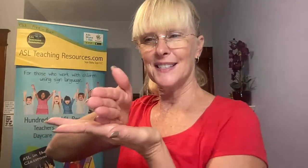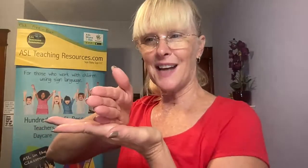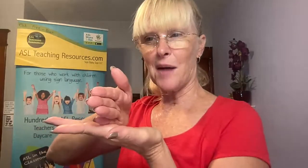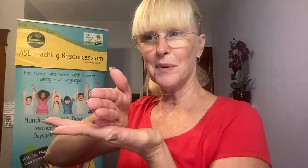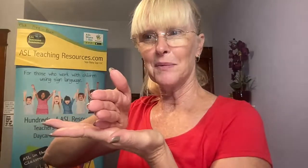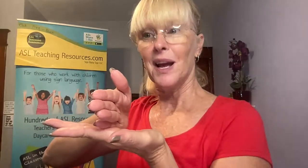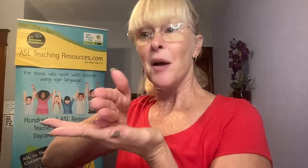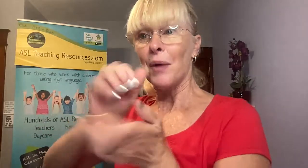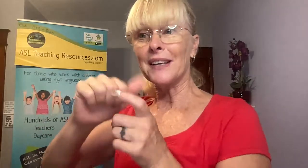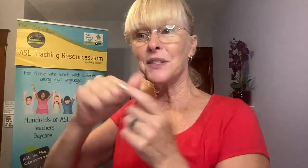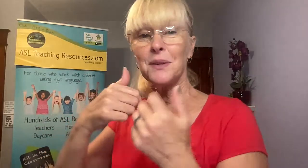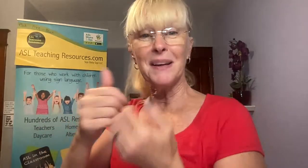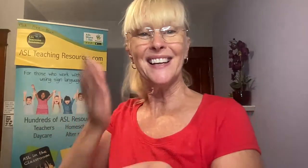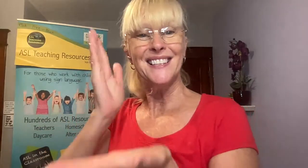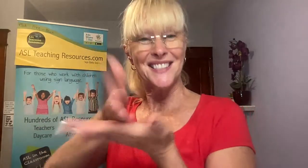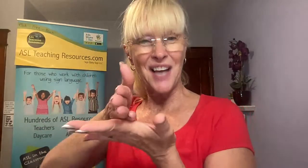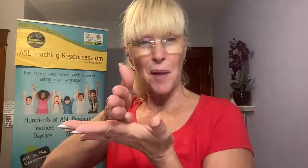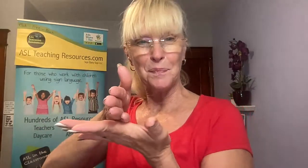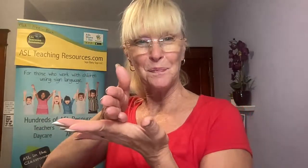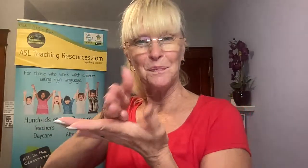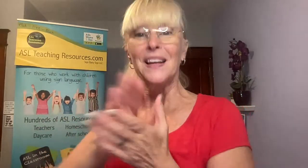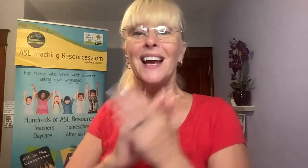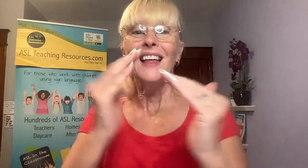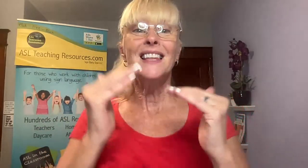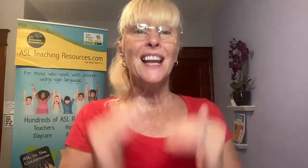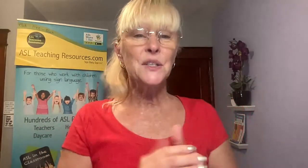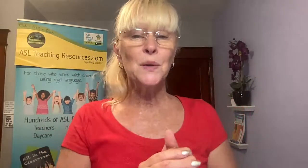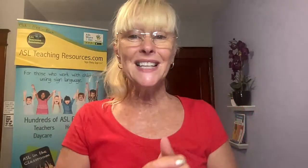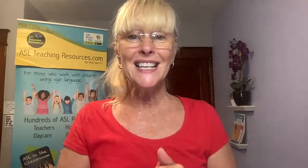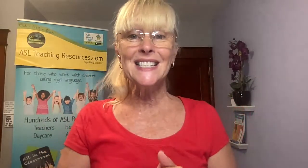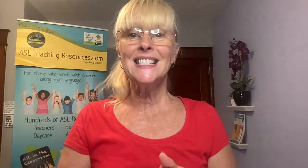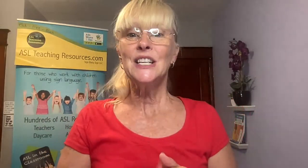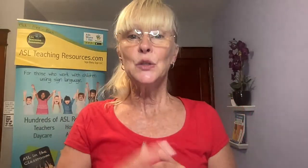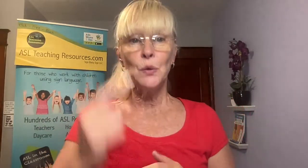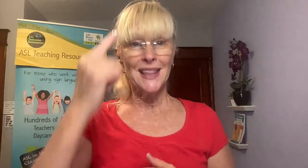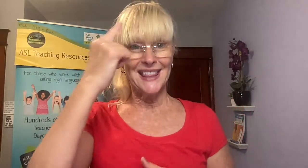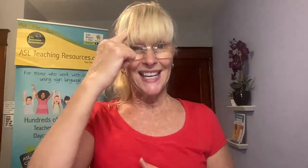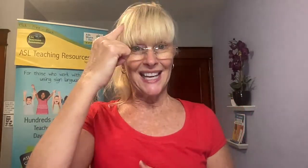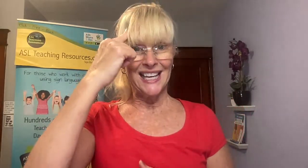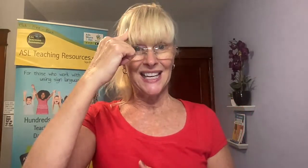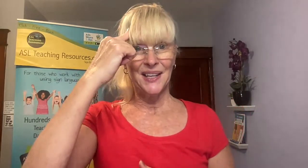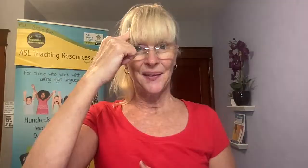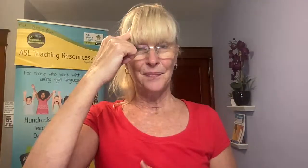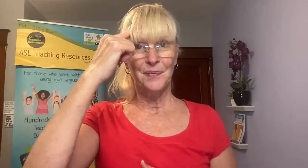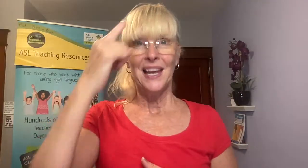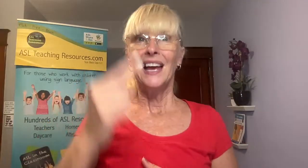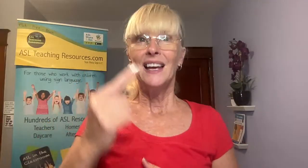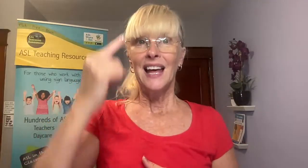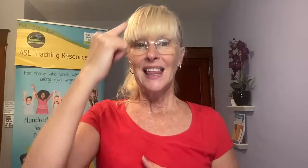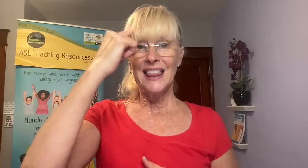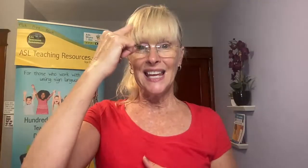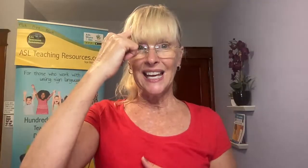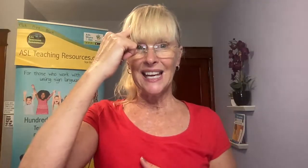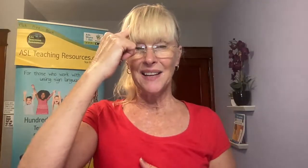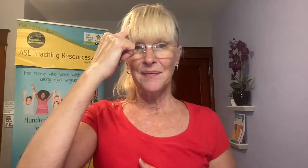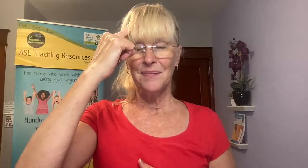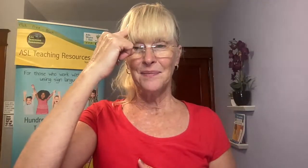Stop. Practice with me. Stop. The next one is to think. Think.